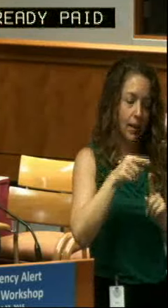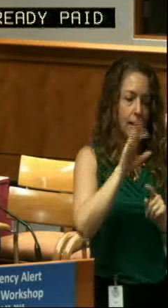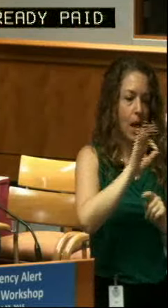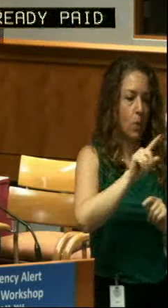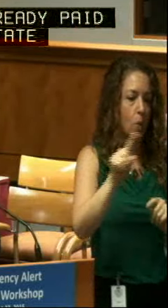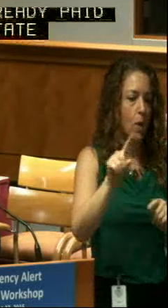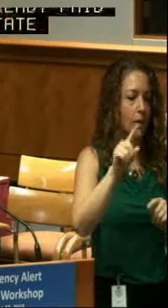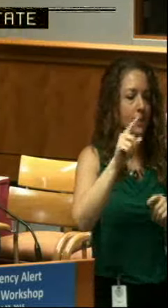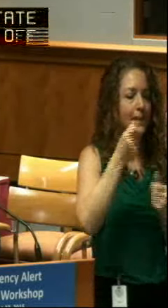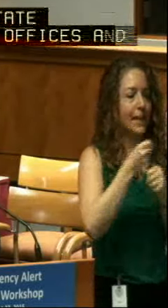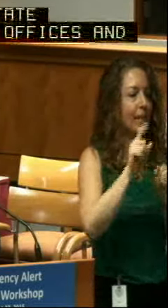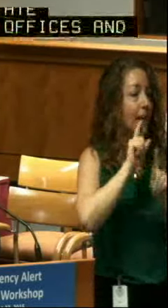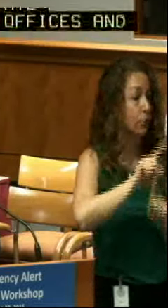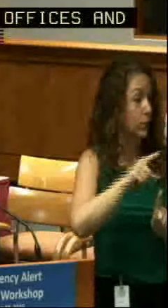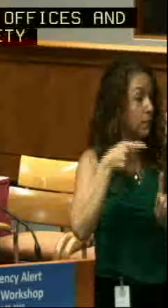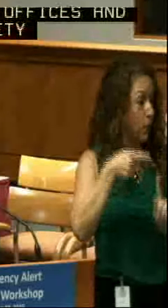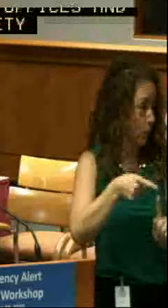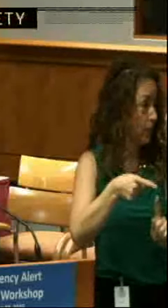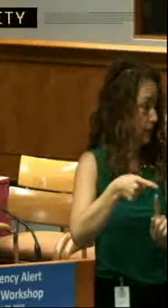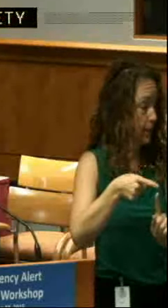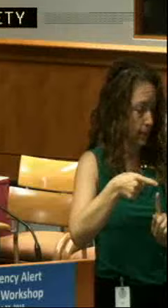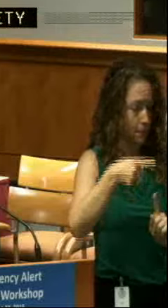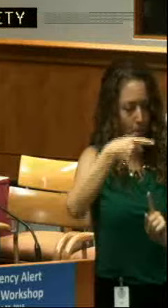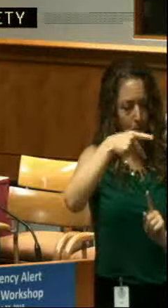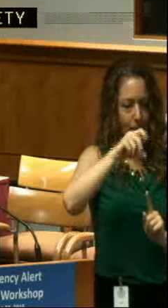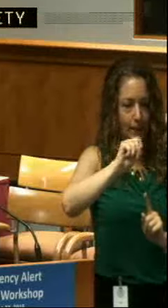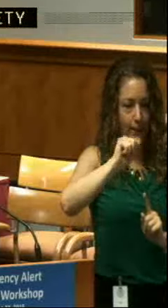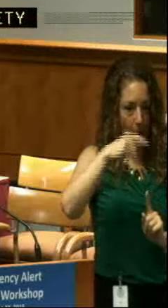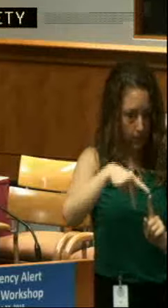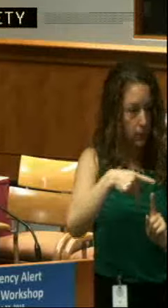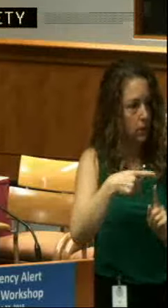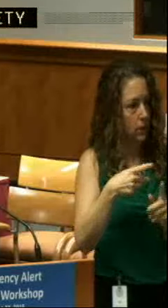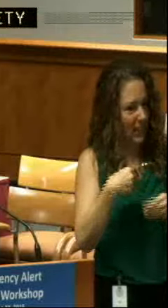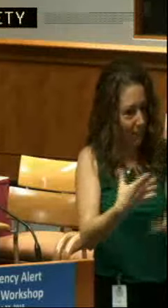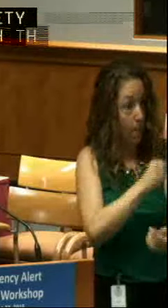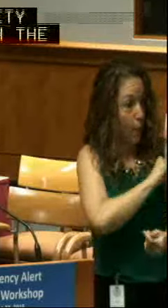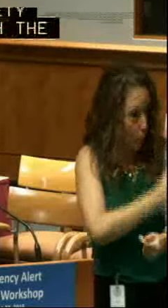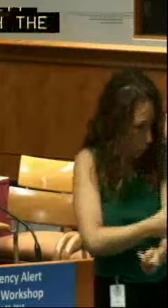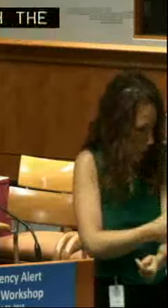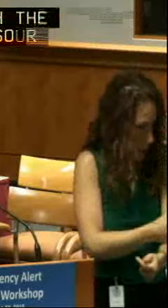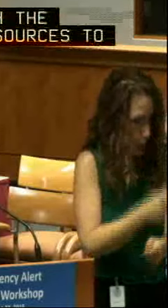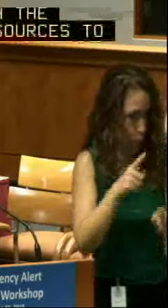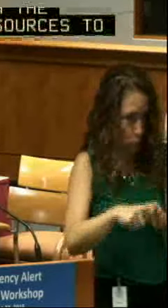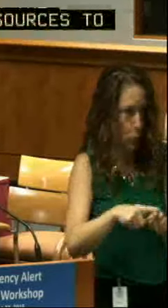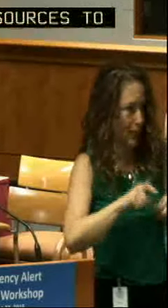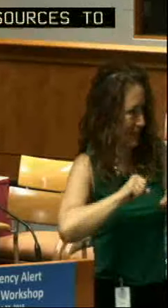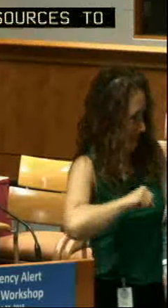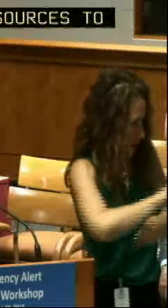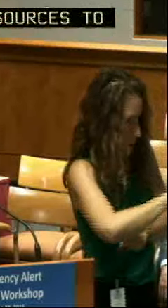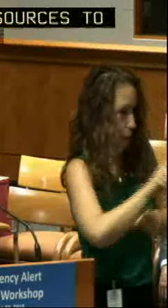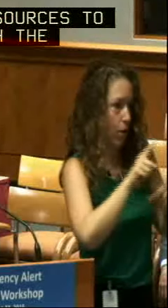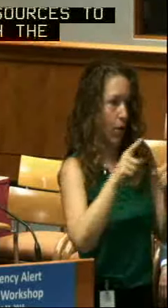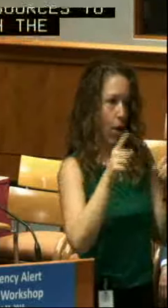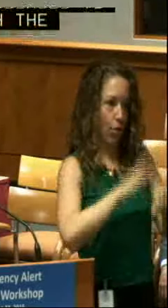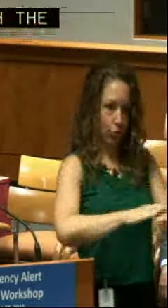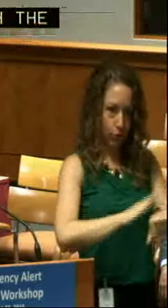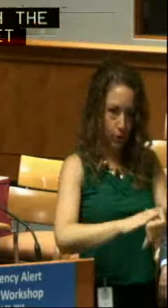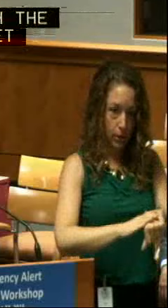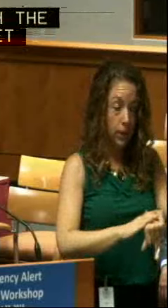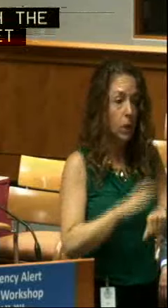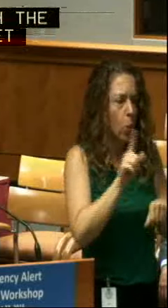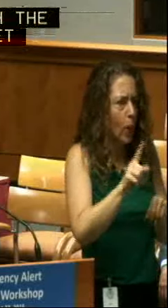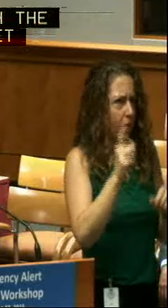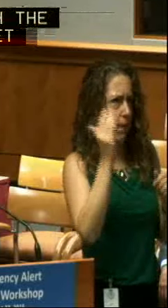the authority and the resources to initiate alerts, with the know-how of how to get the certification to be alert